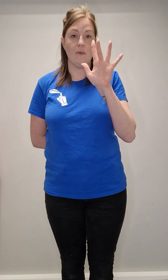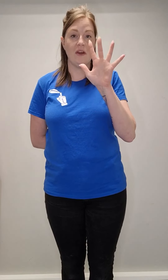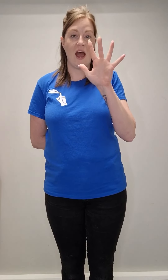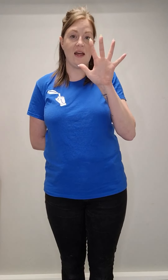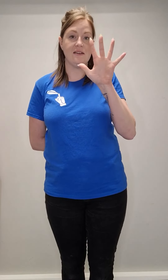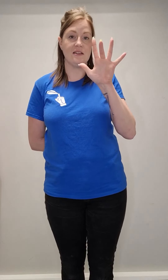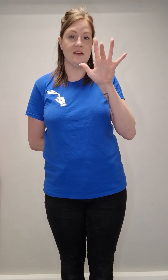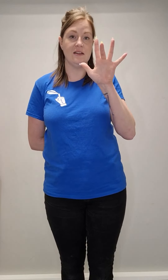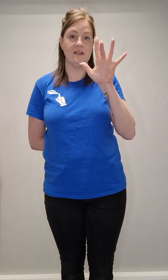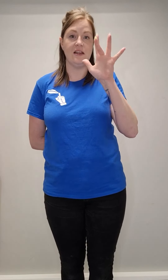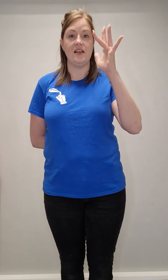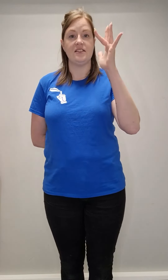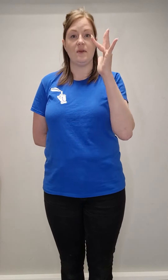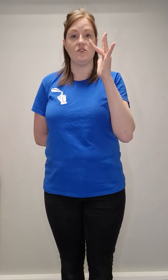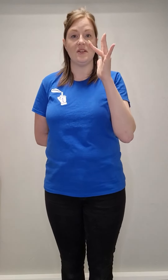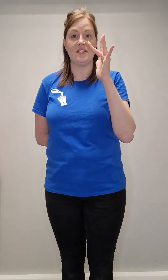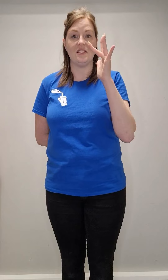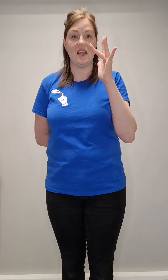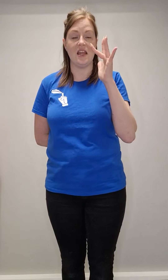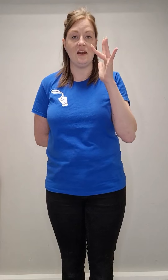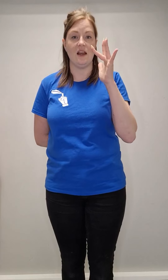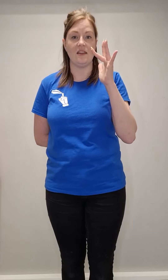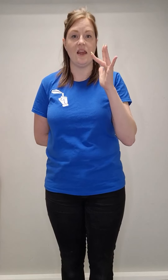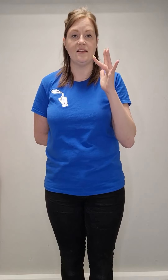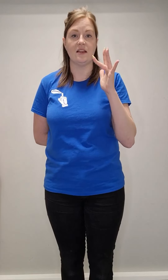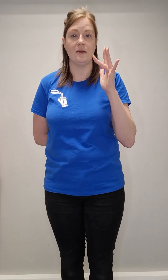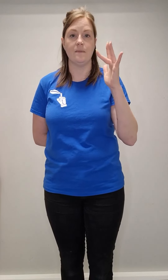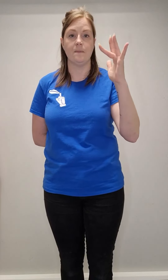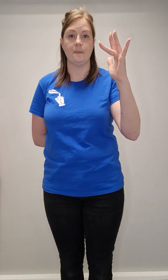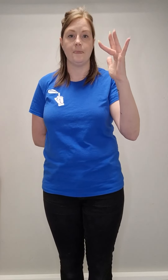open hand. So we're going to extend it in like this.